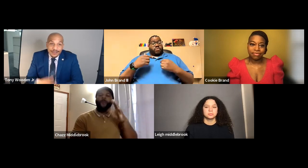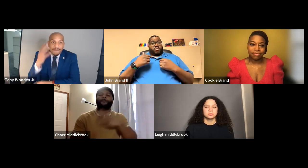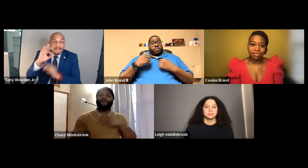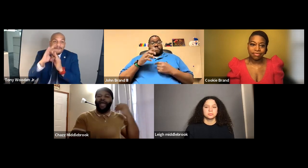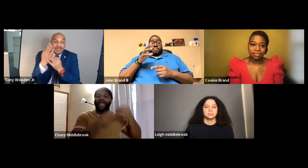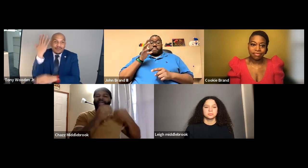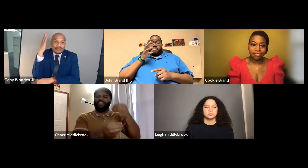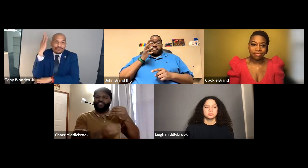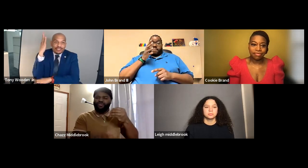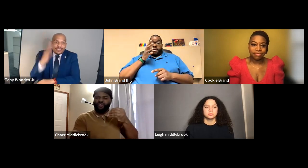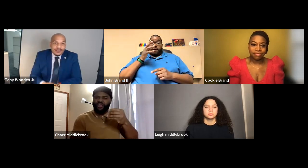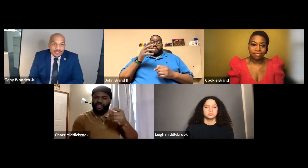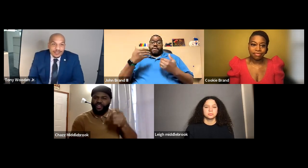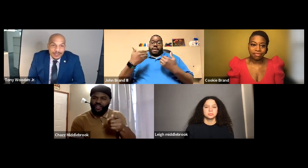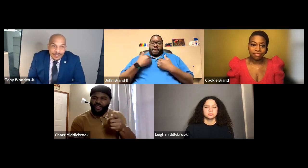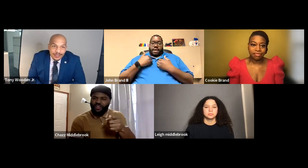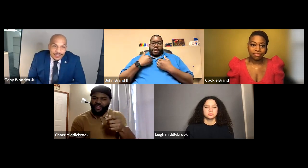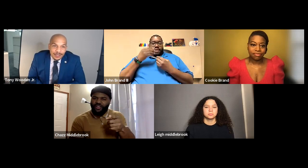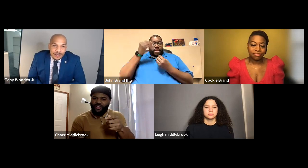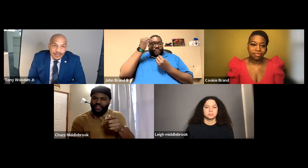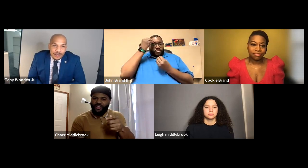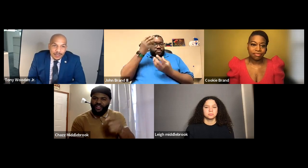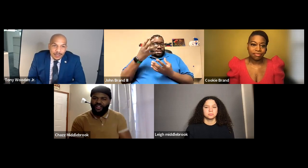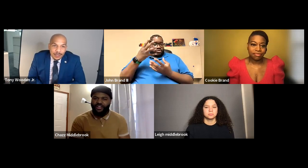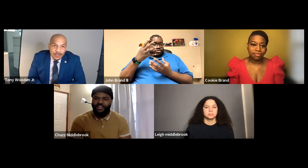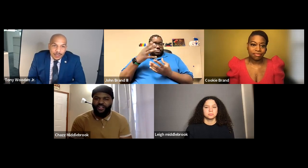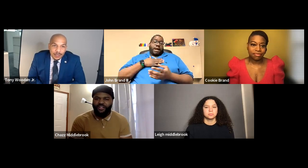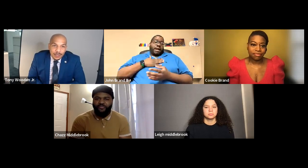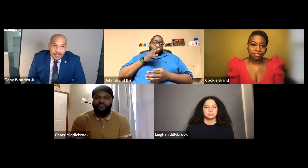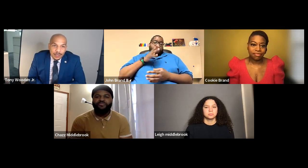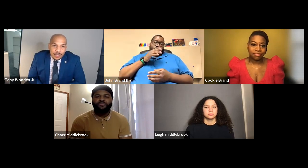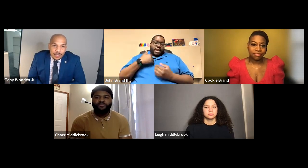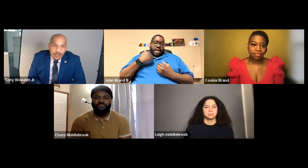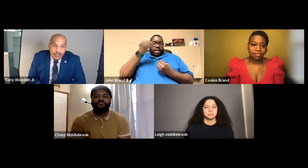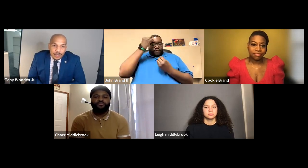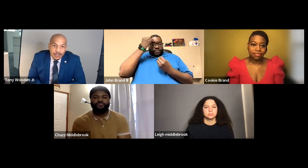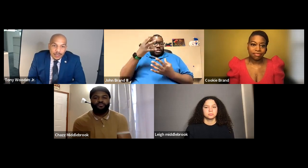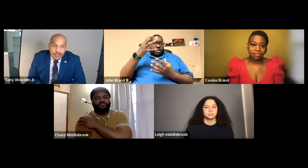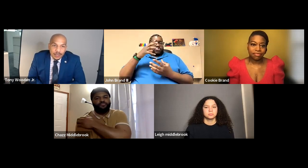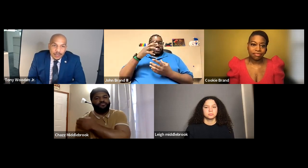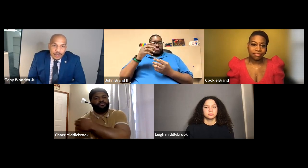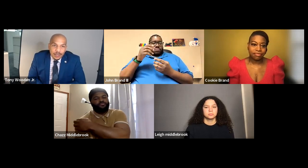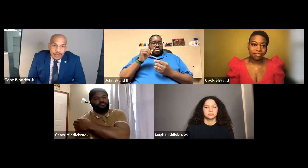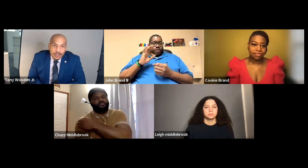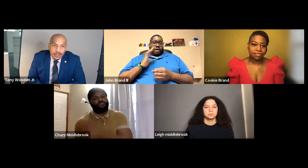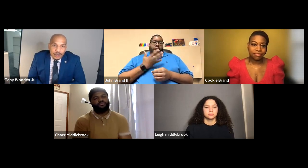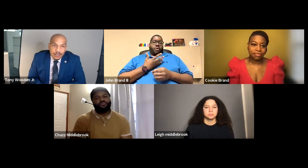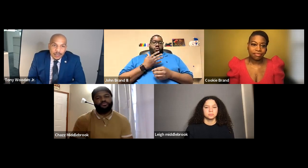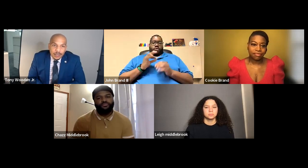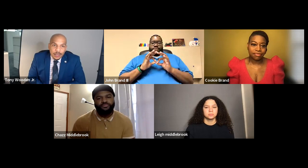you working on the family tree? It goes, my mom has information. My mother has lots of information